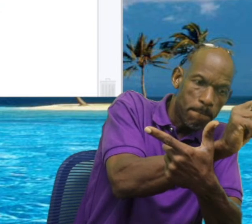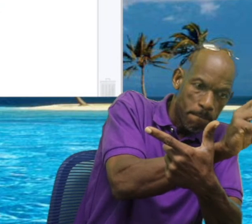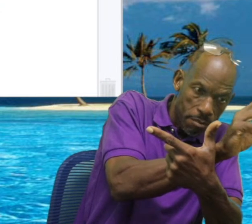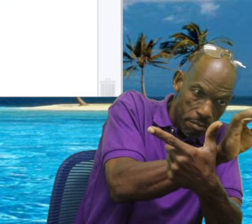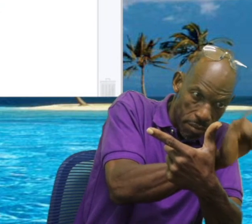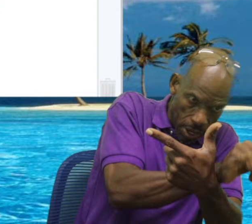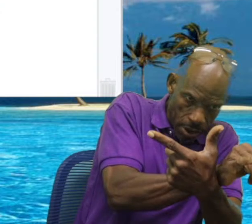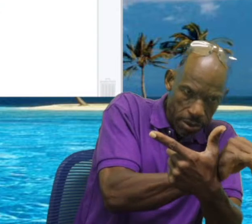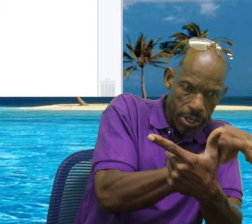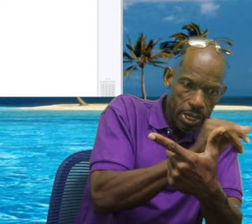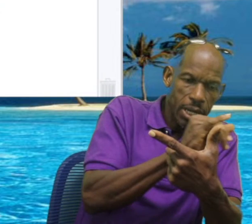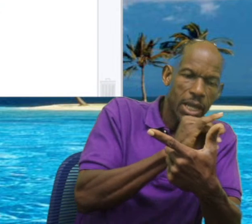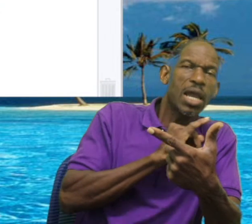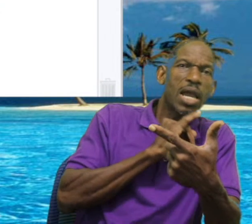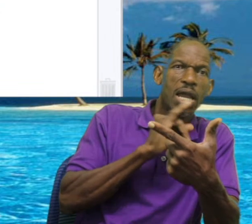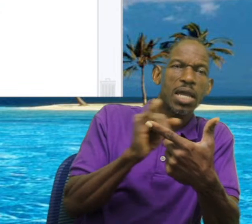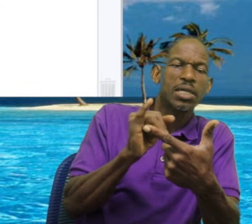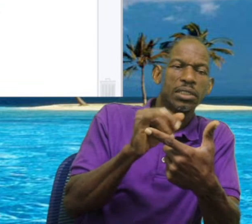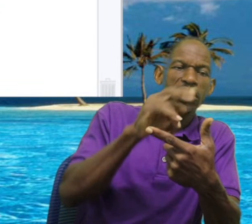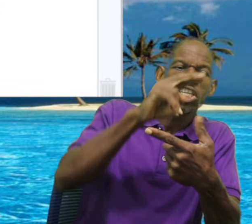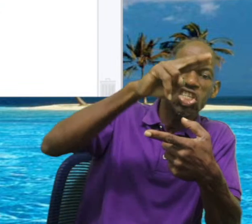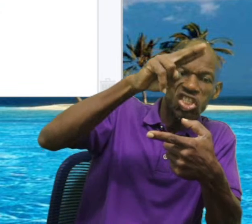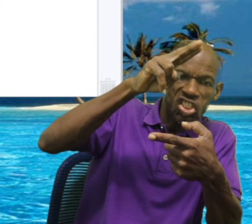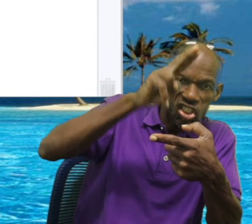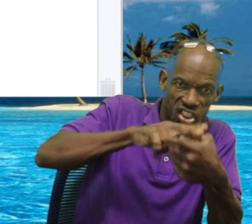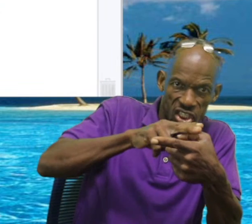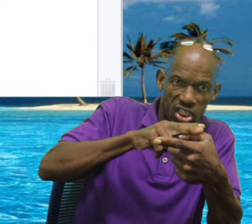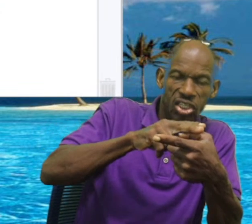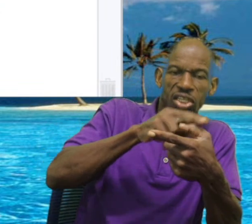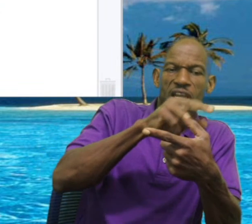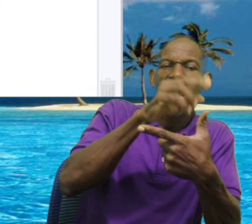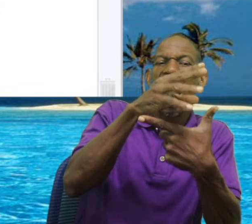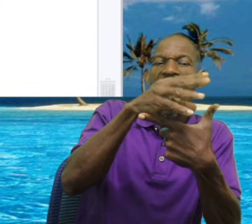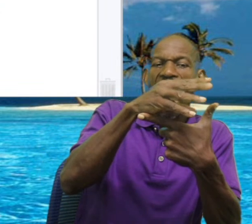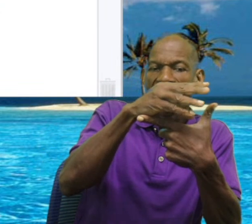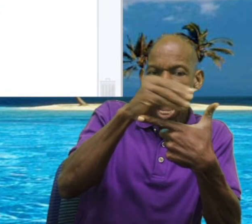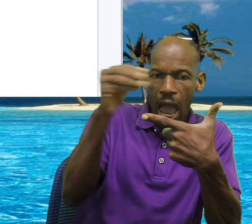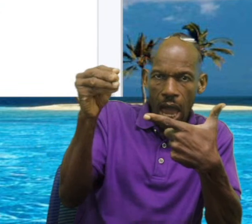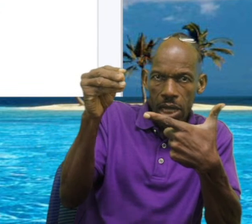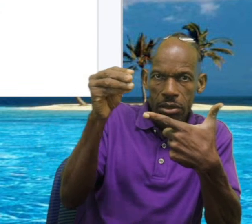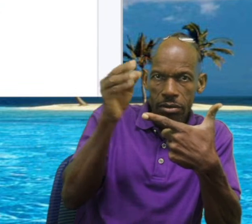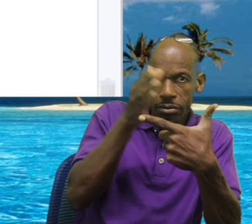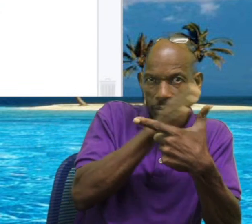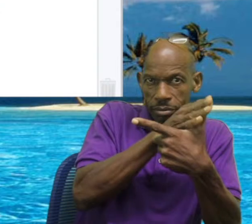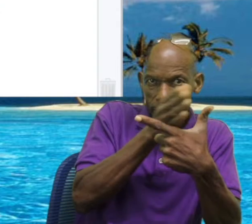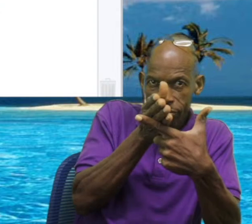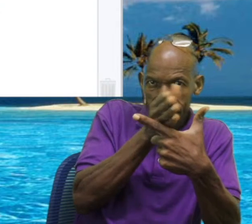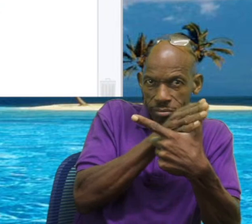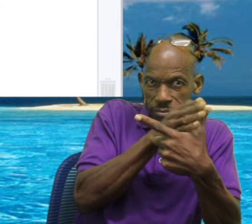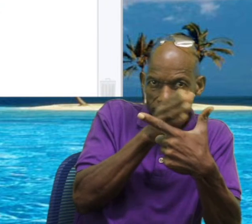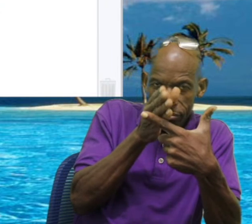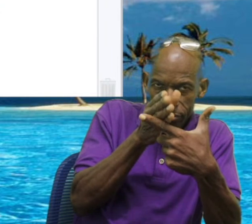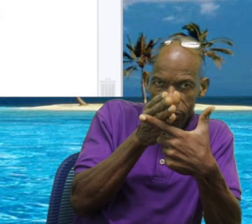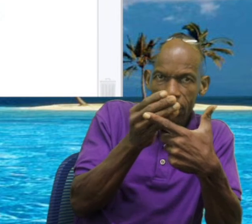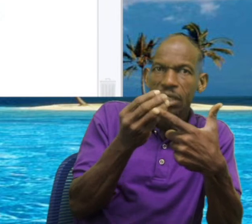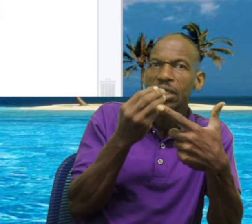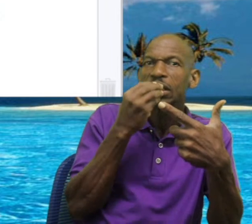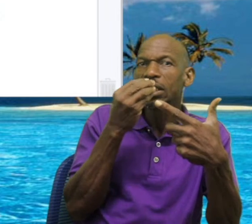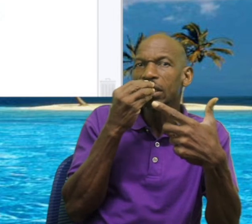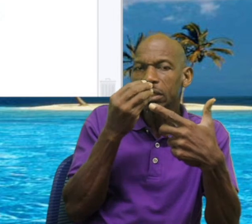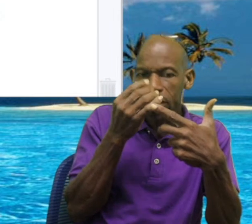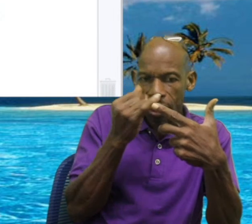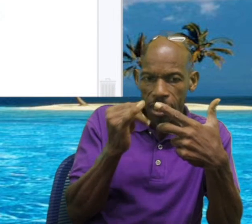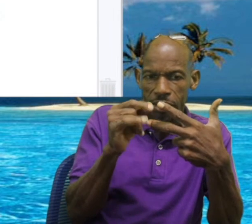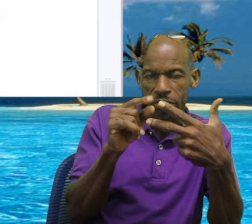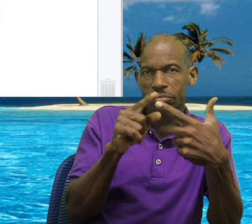have to join, I'm joining the two actions because they are similar, they are verbs. Both of them are verbs. That is why